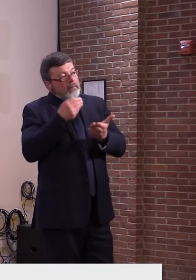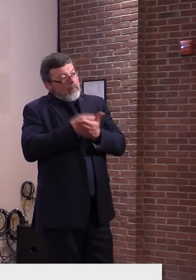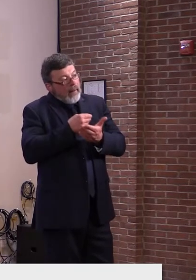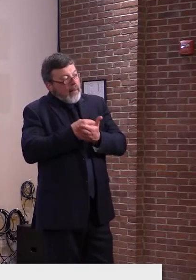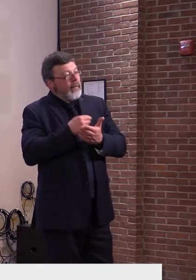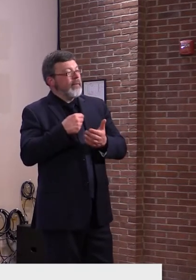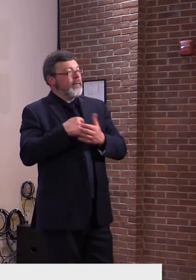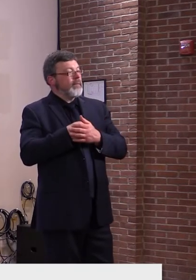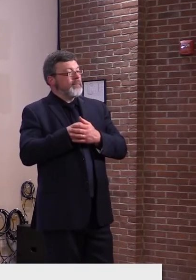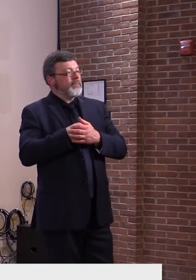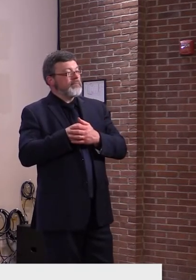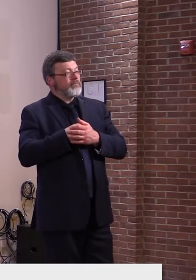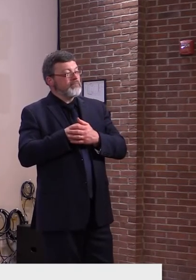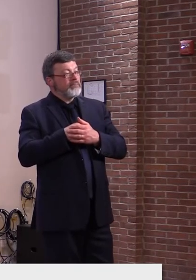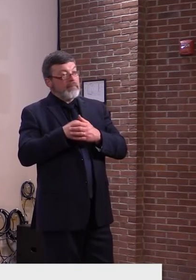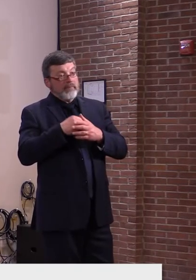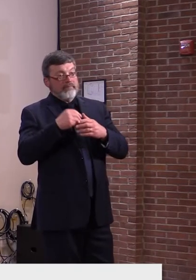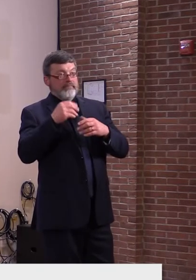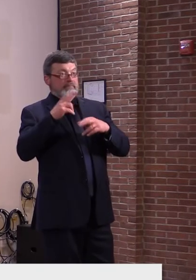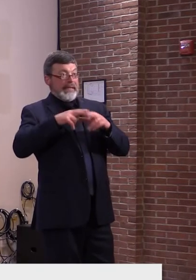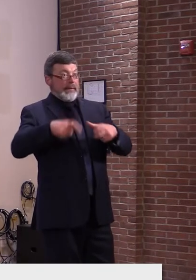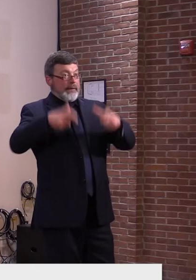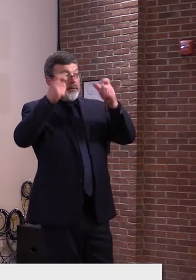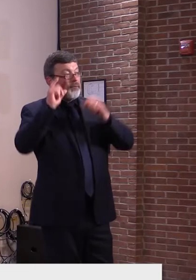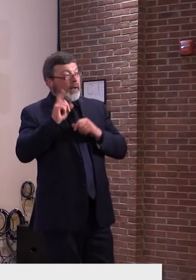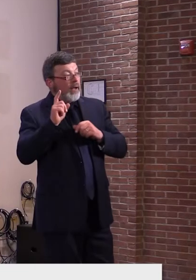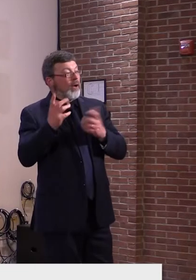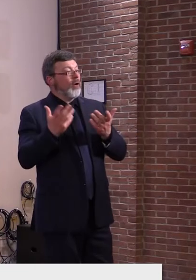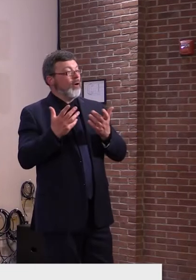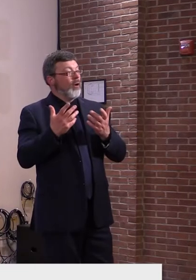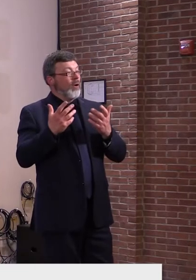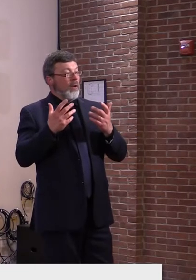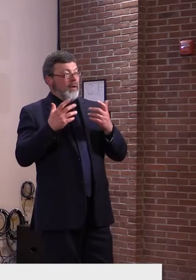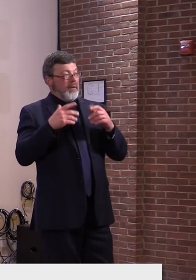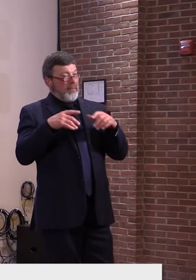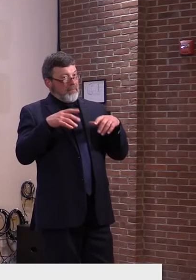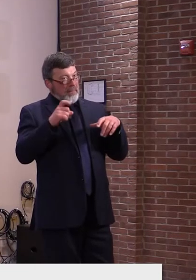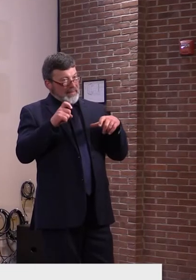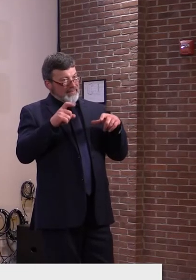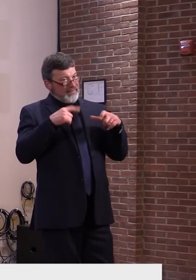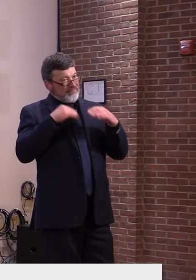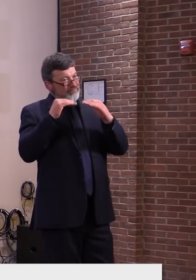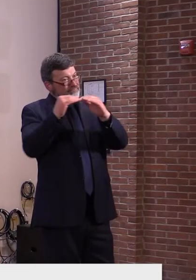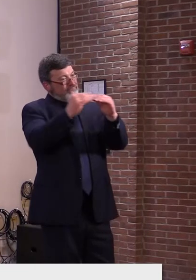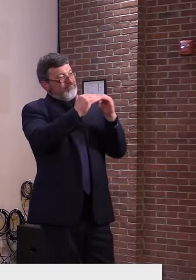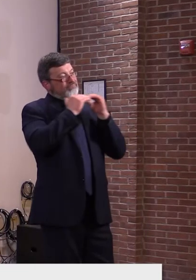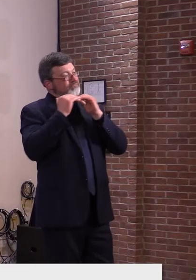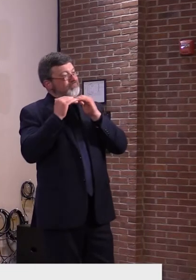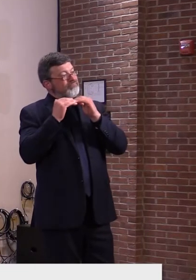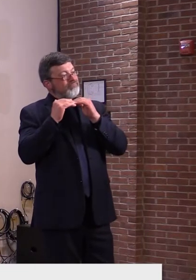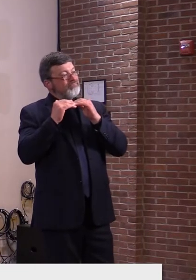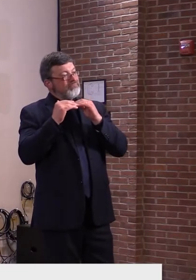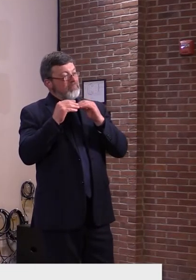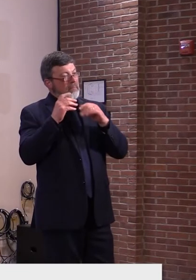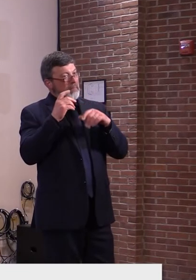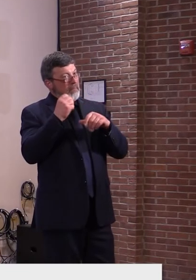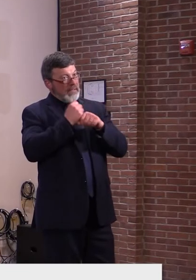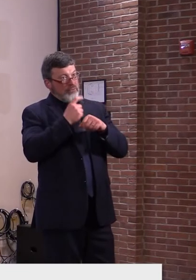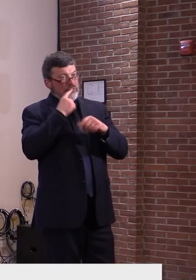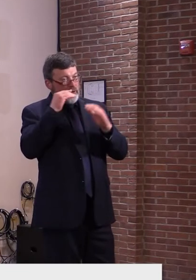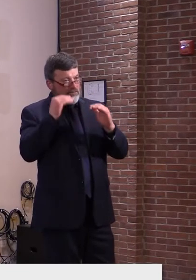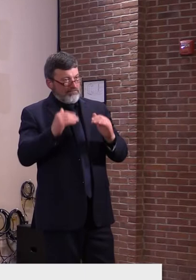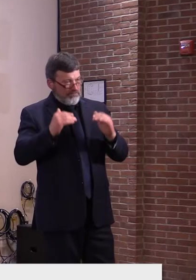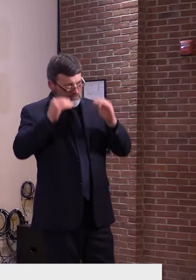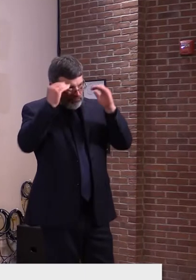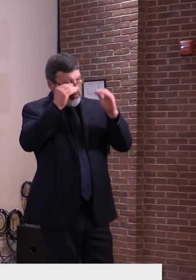input to ensure quality and equity in the system. So it is important that we undertake a more